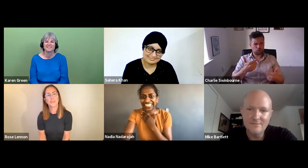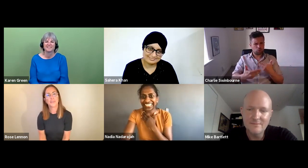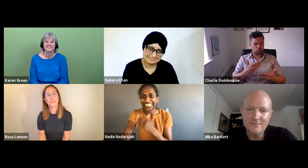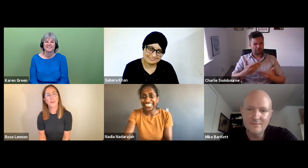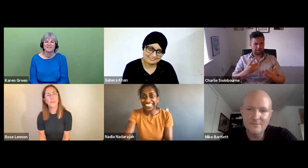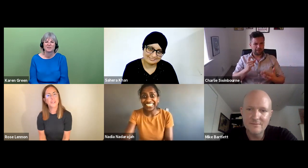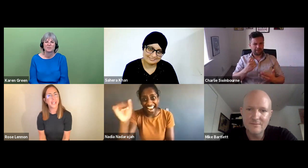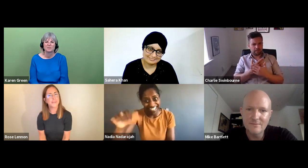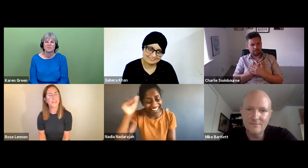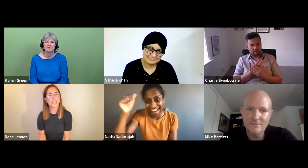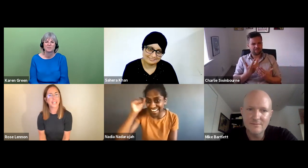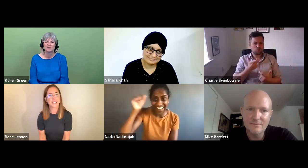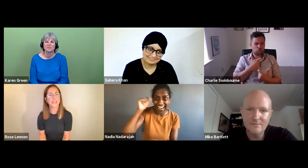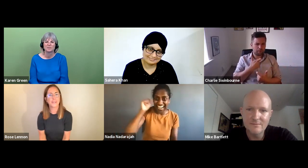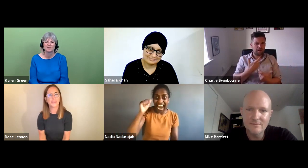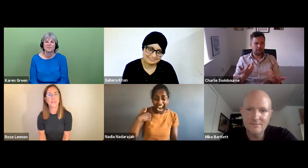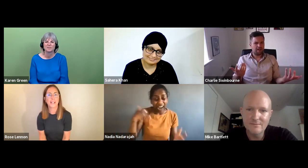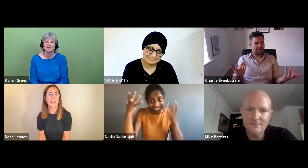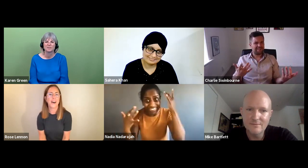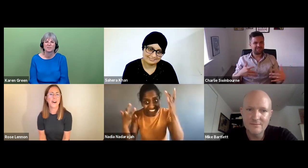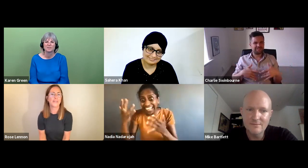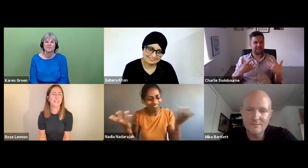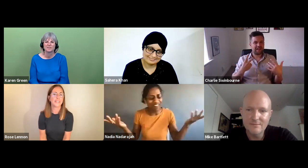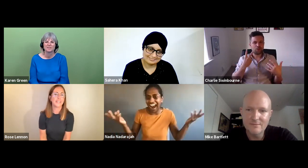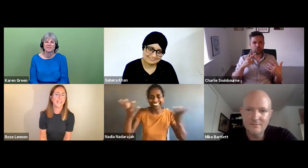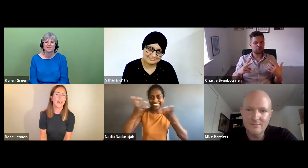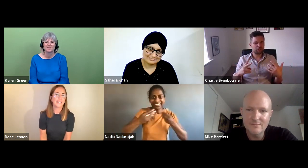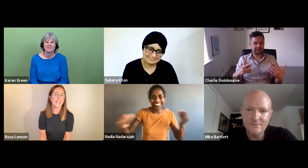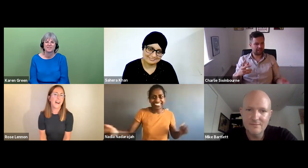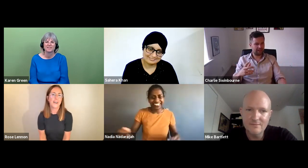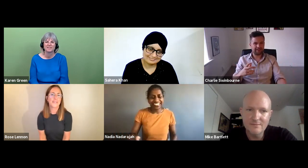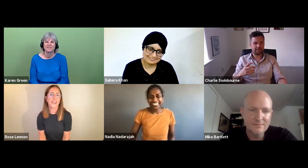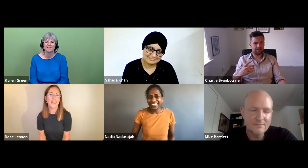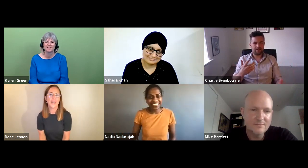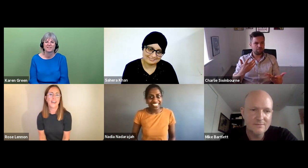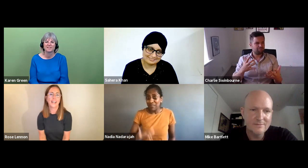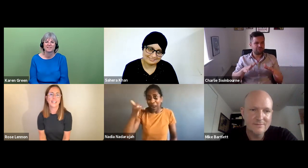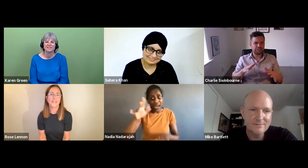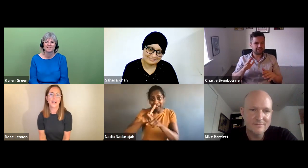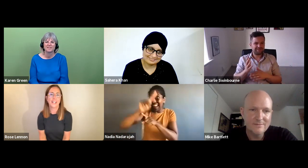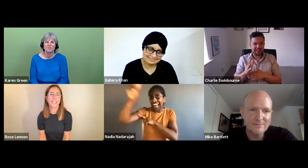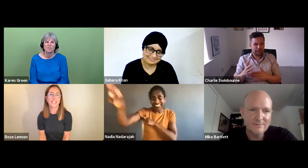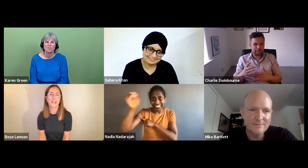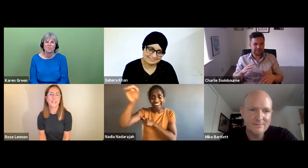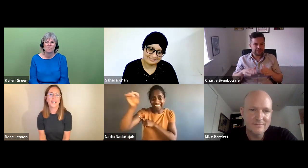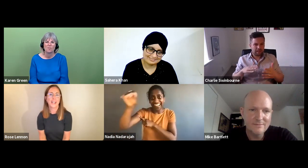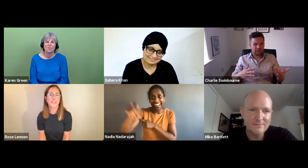So All Day was a fantastic story. It was about love and laughter, and I felt like, you know, it was a